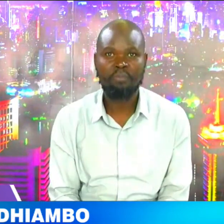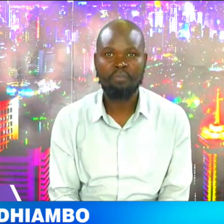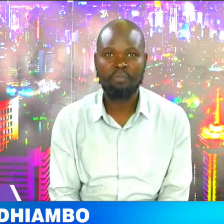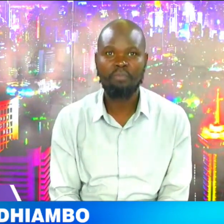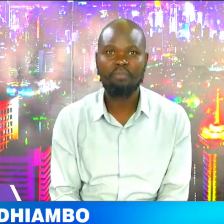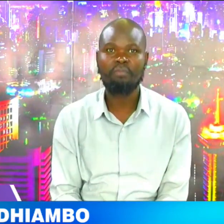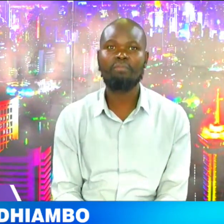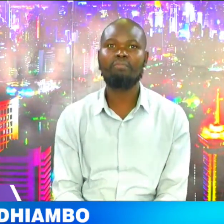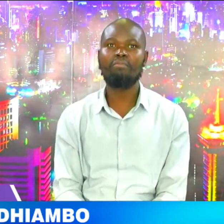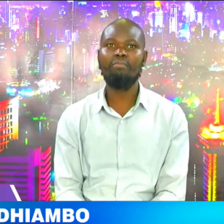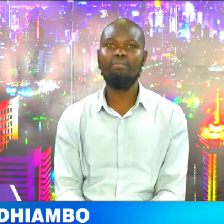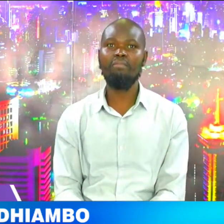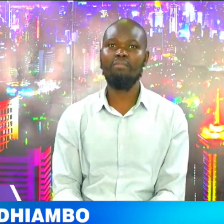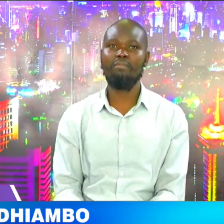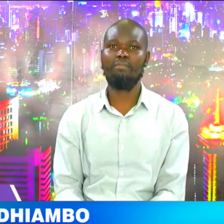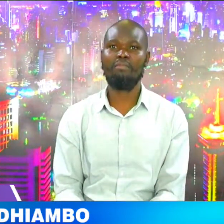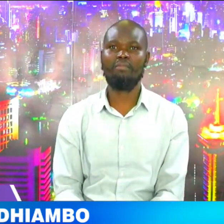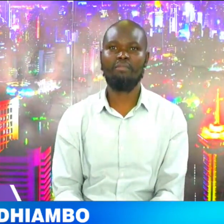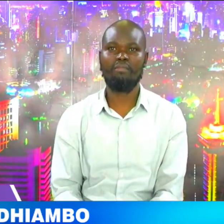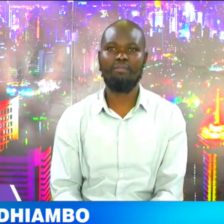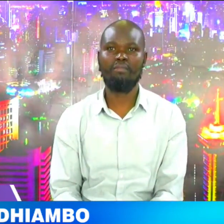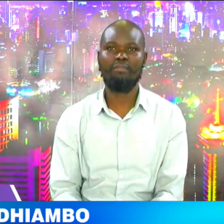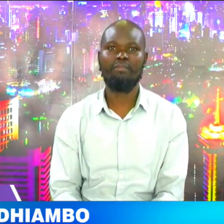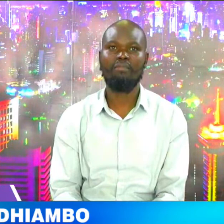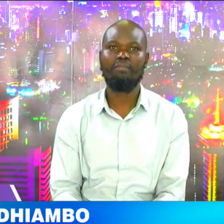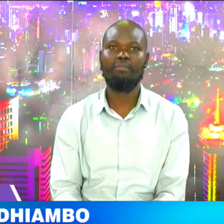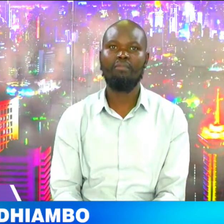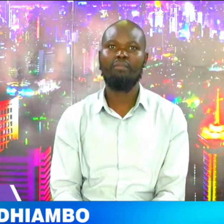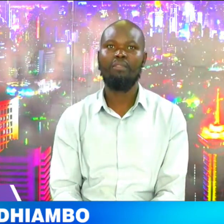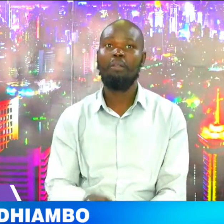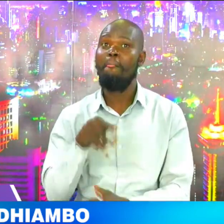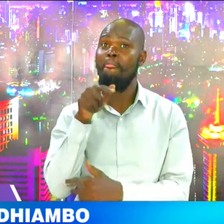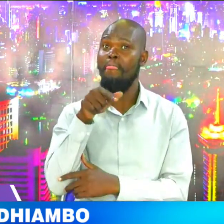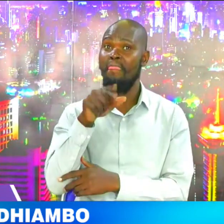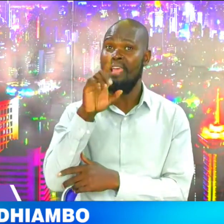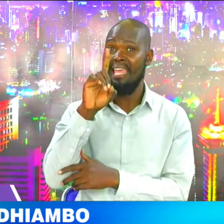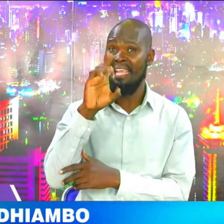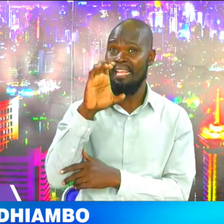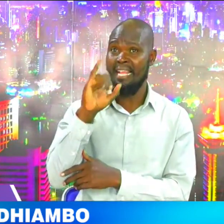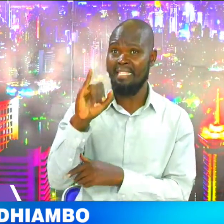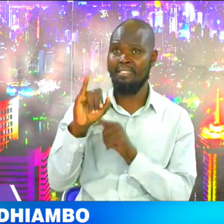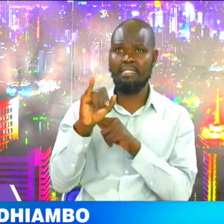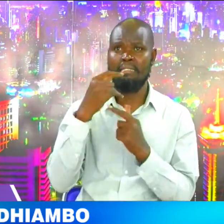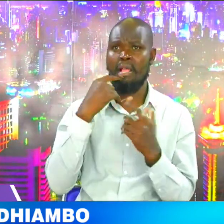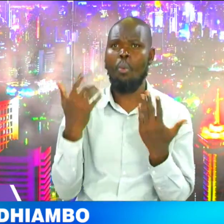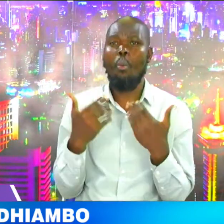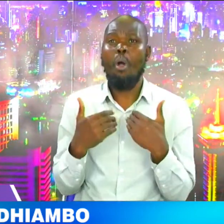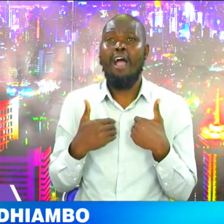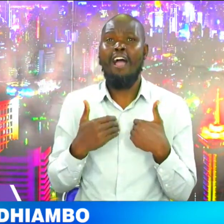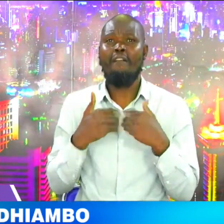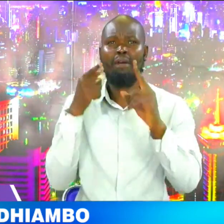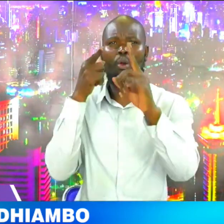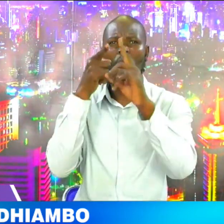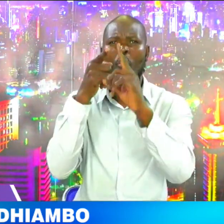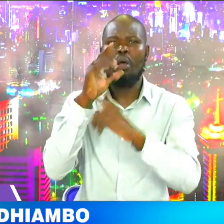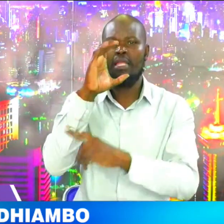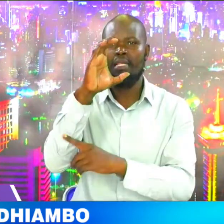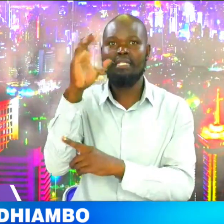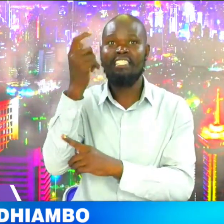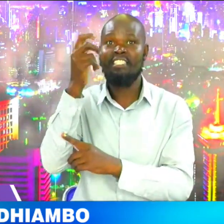repayment rate stands at 68%, however, adding that the board is keen